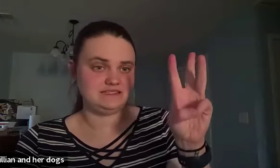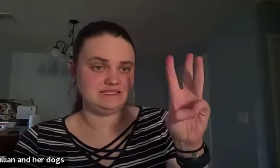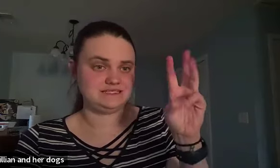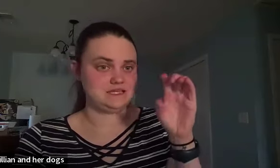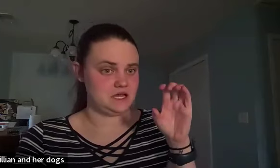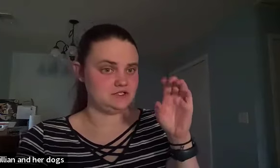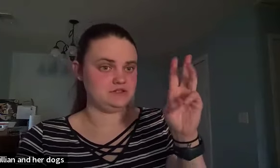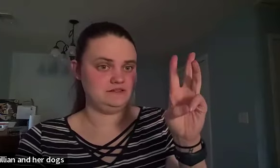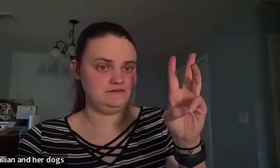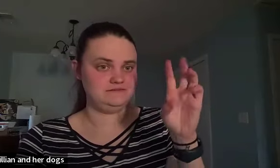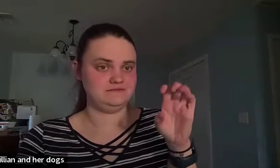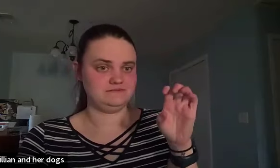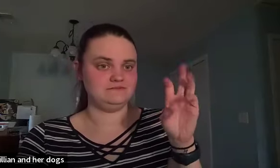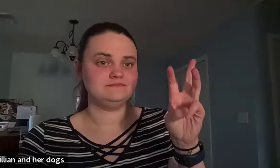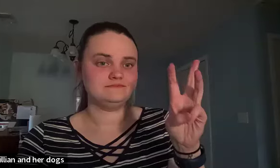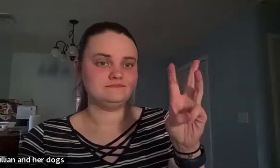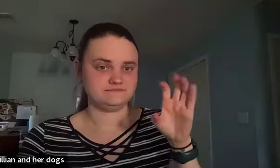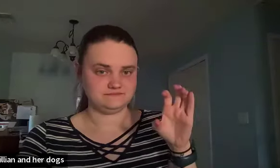600, 600.